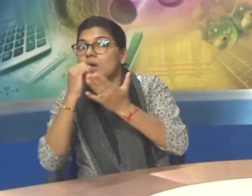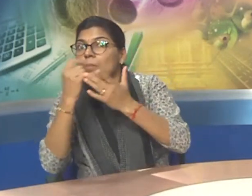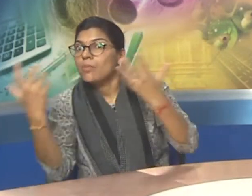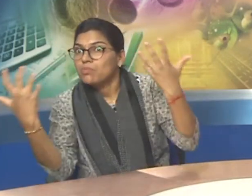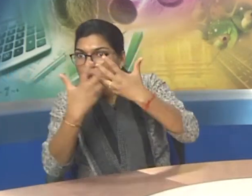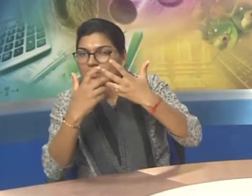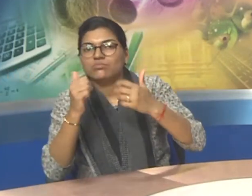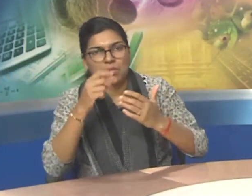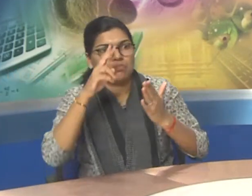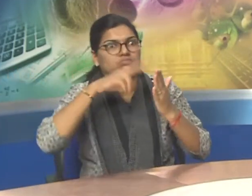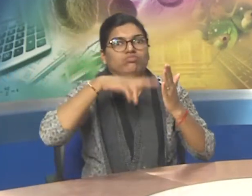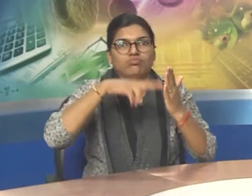And all those subjects are